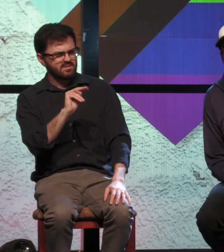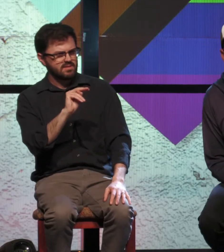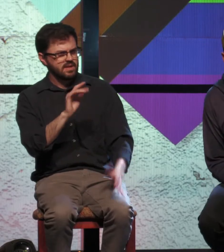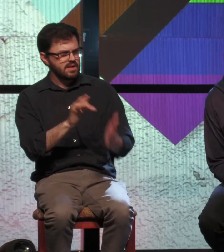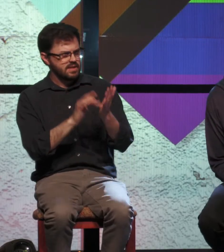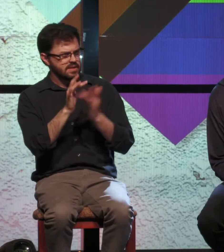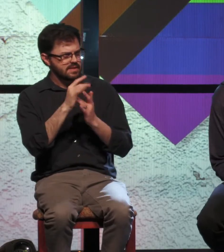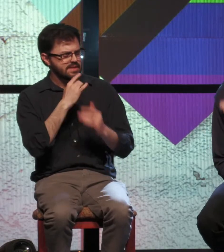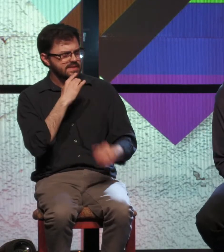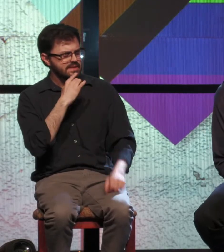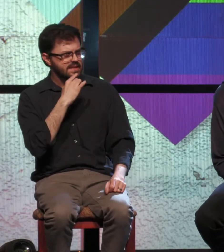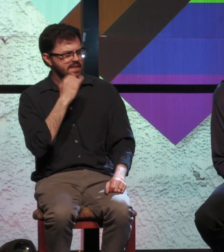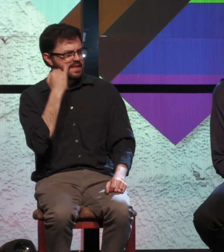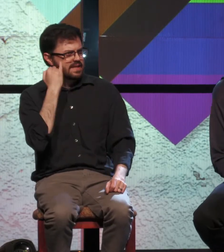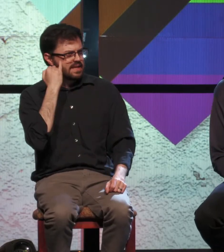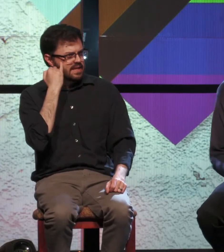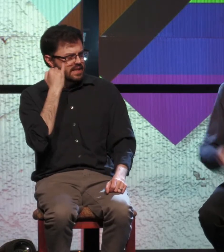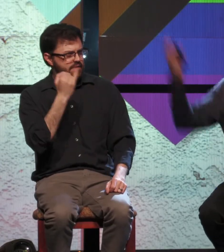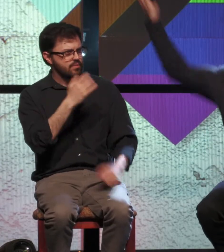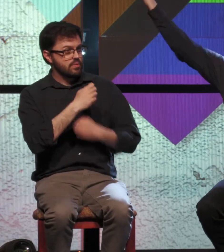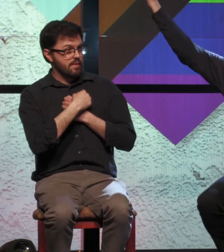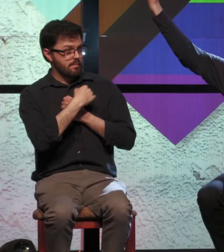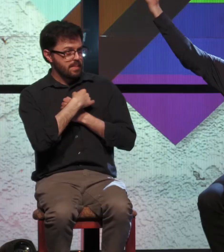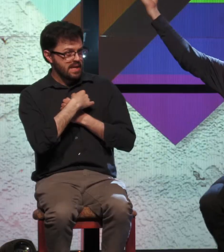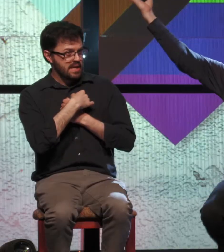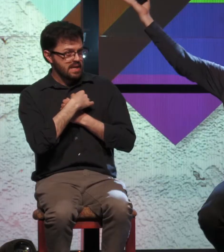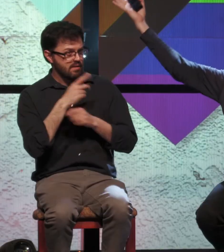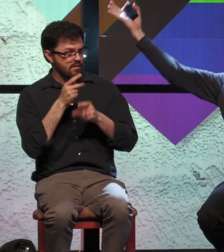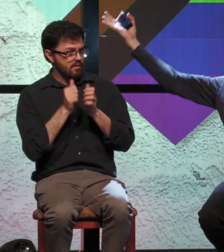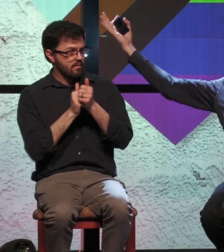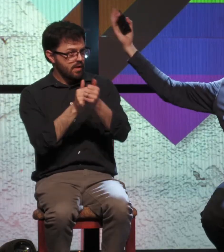you love me, you will keep my commandments?